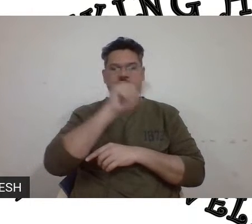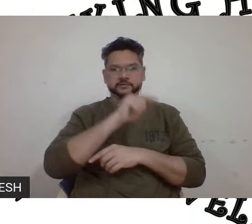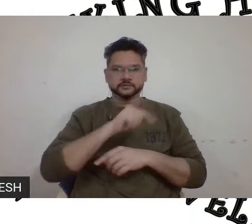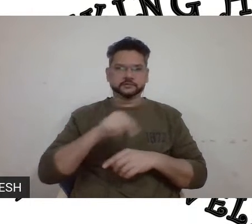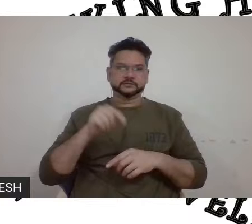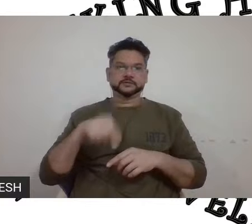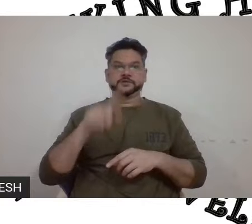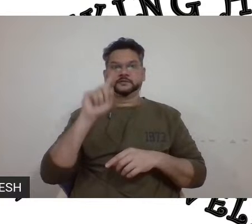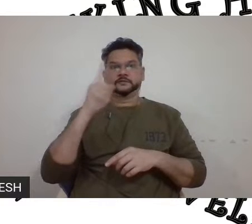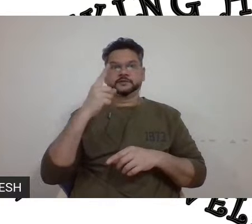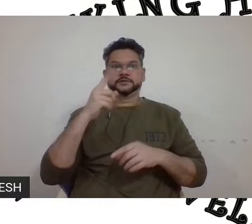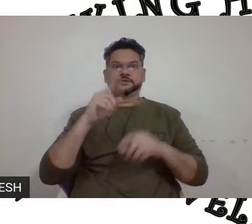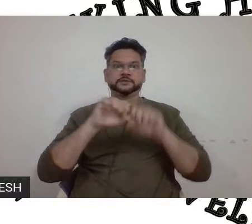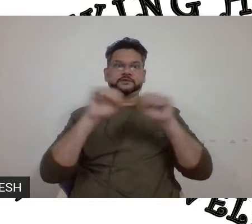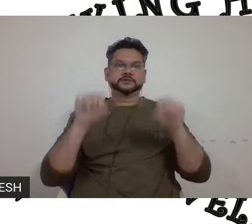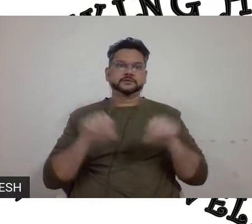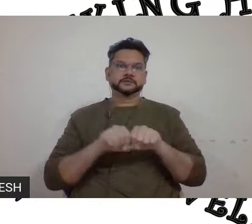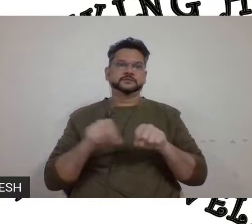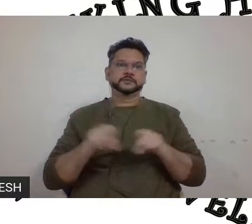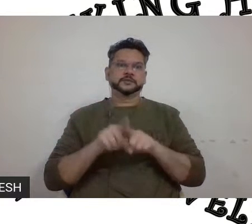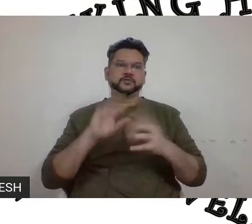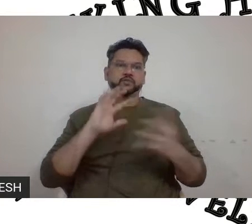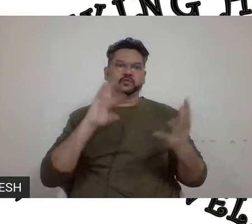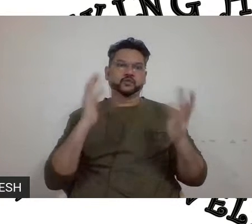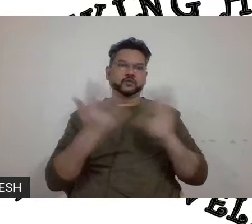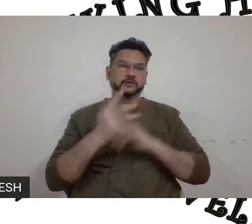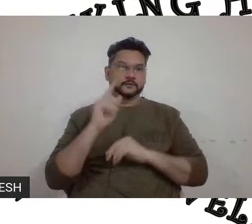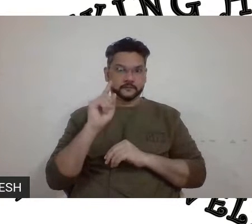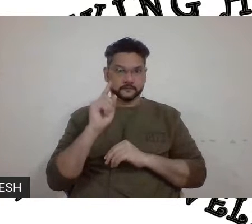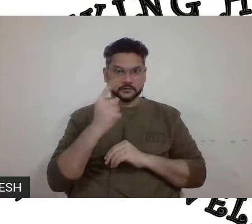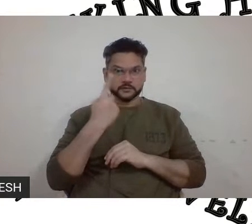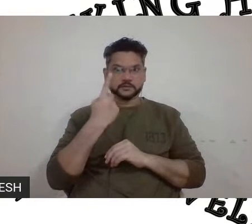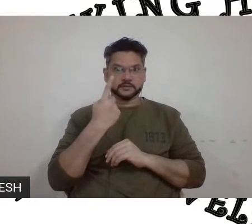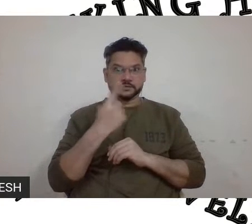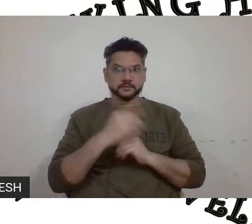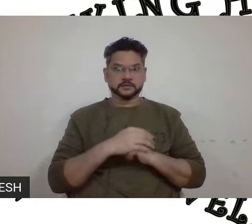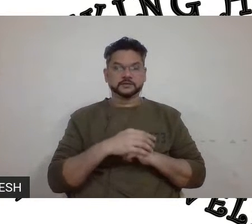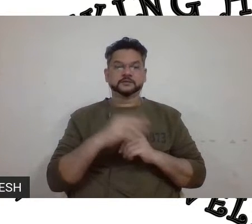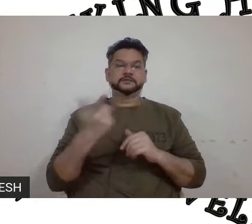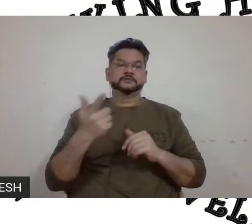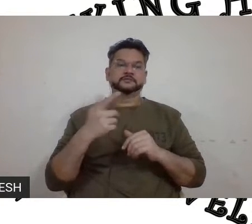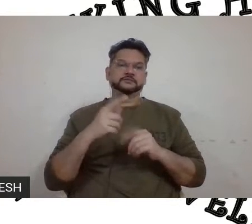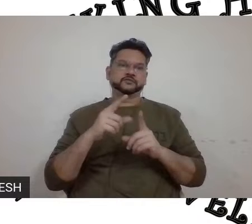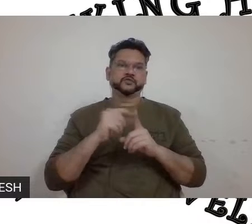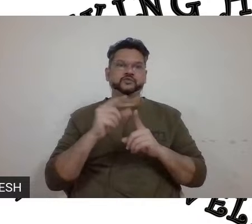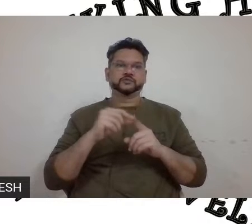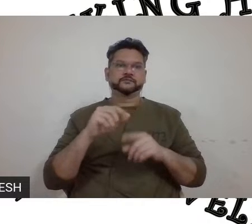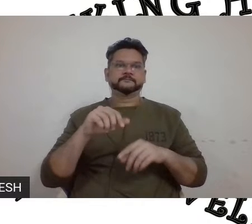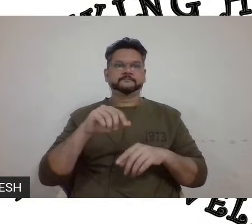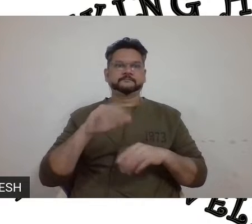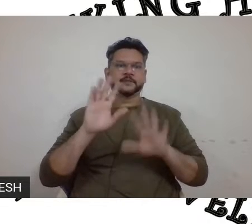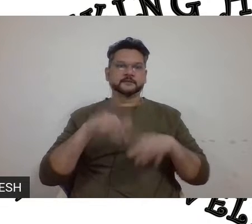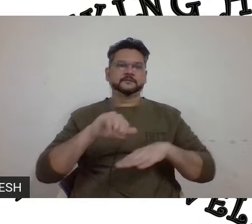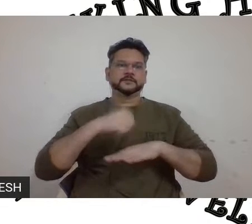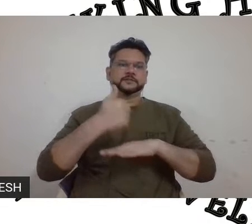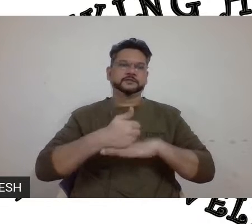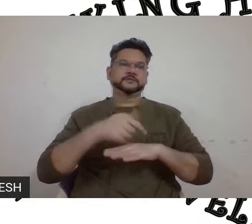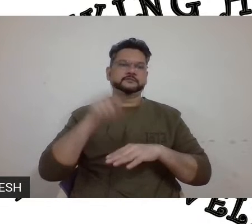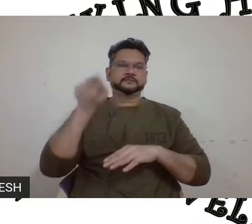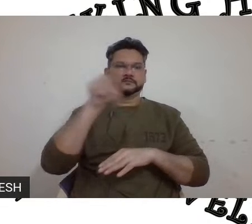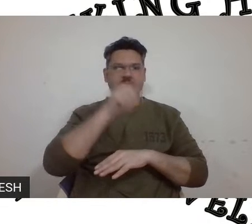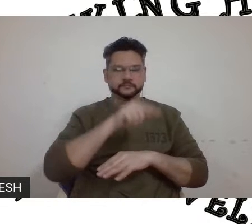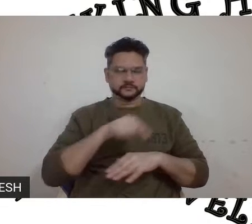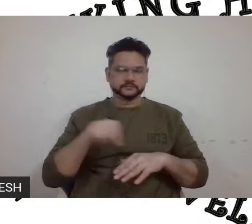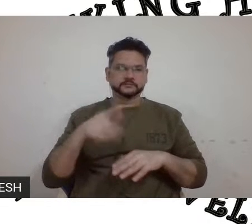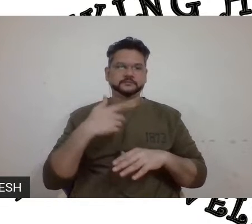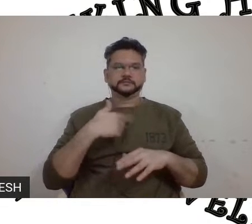has been implemented and will be workable. And I am hopeful that government will take initiatives to implement on railway